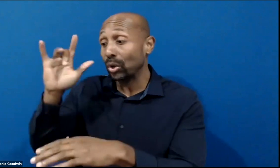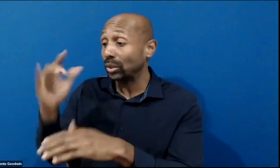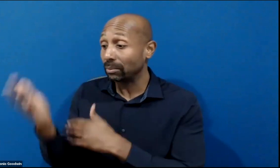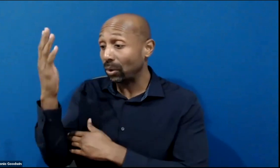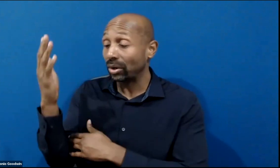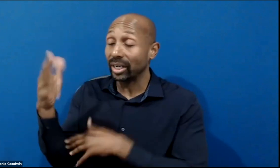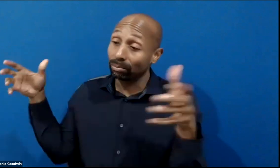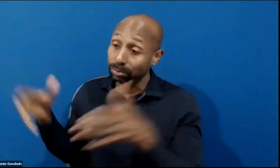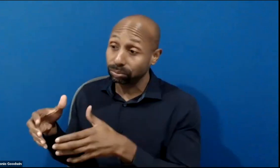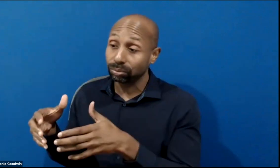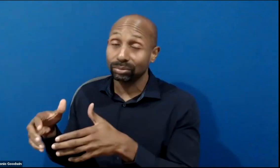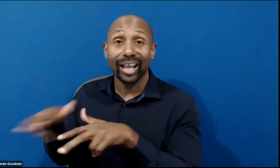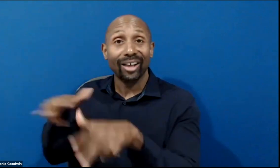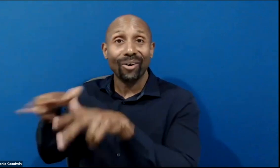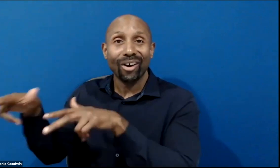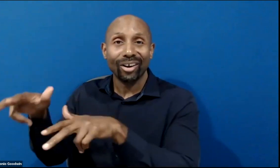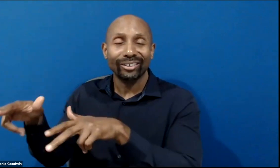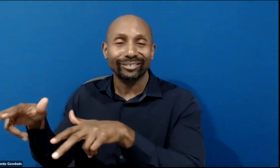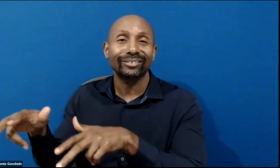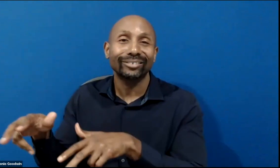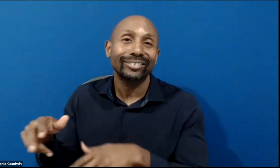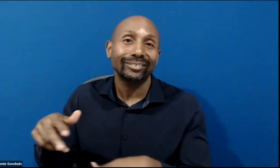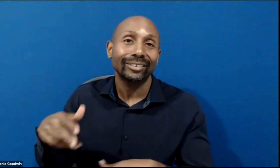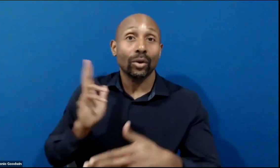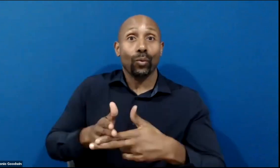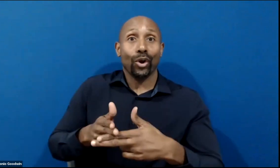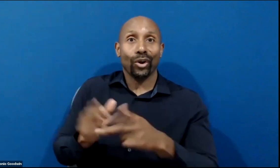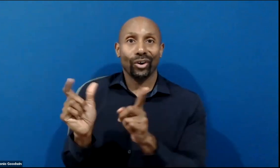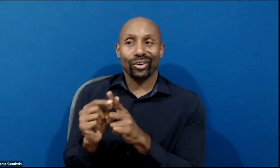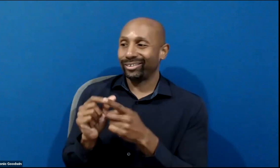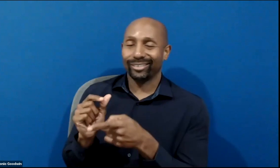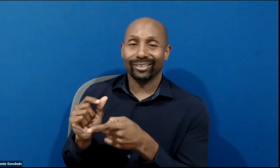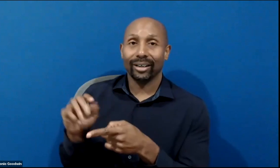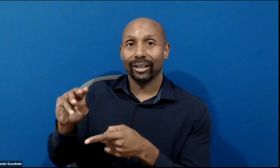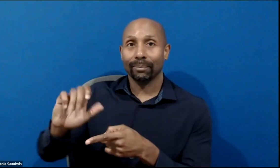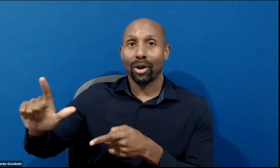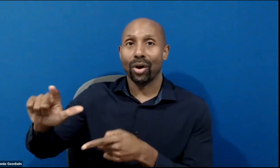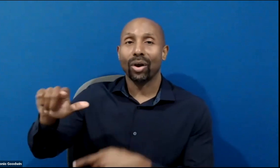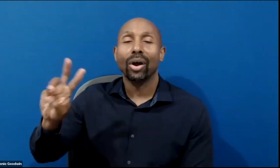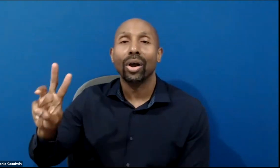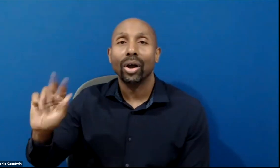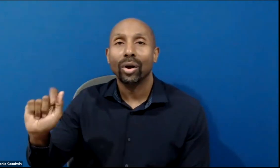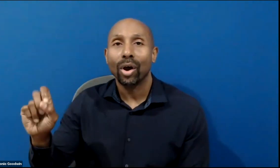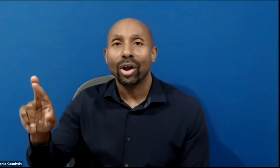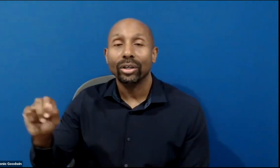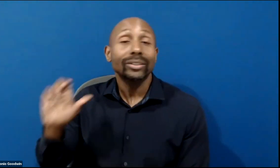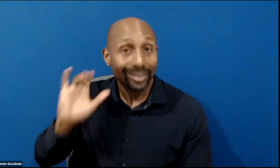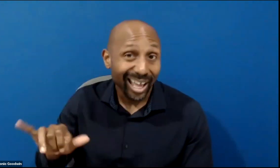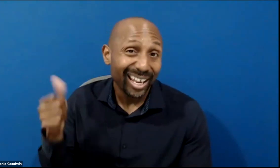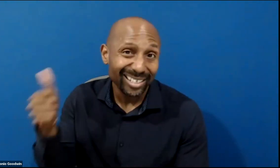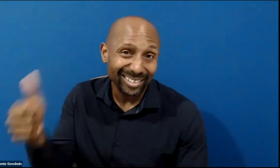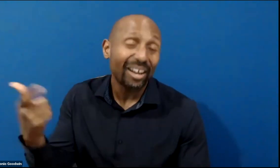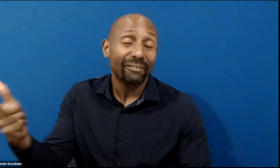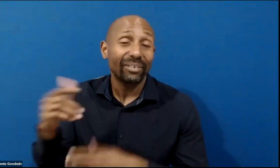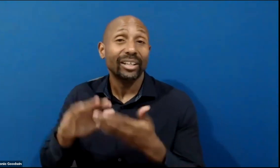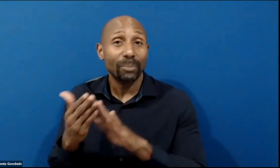walkers. That is a community mobility ritual. It was a way for folks to gather together, to be